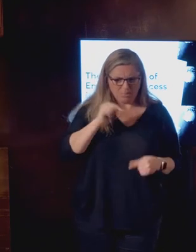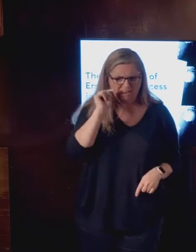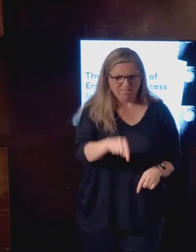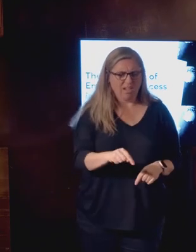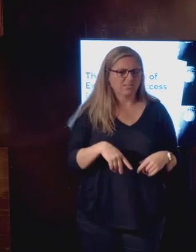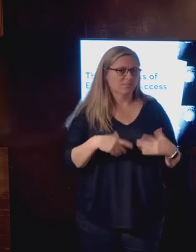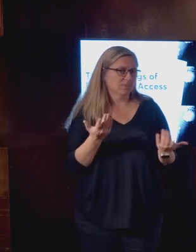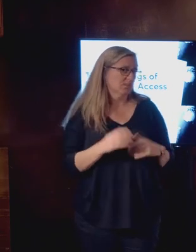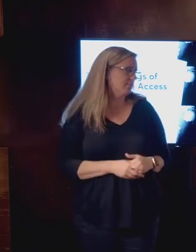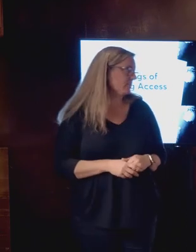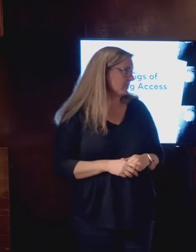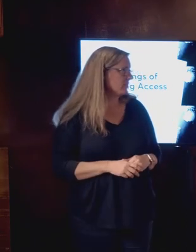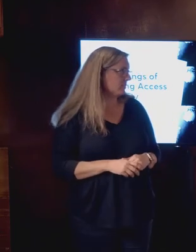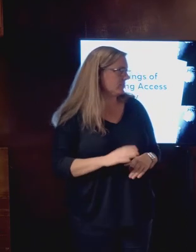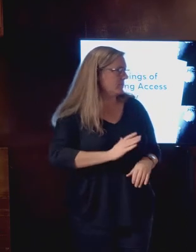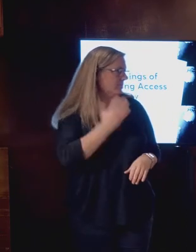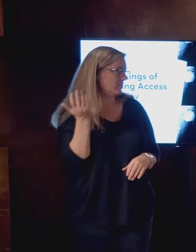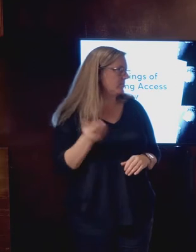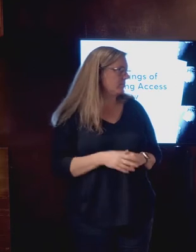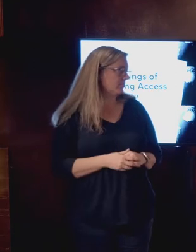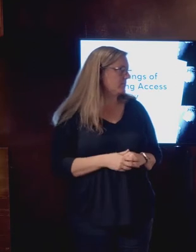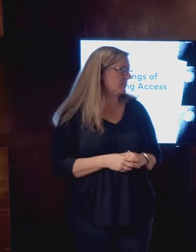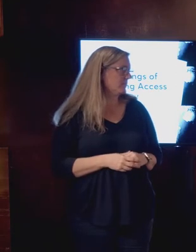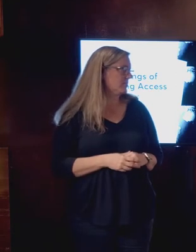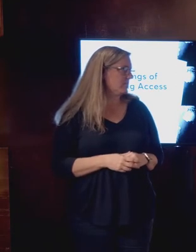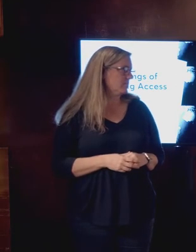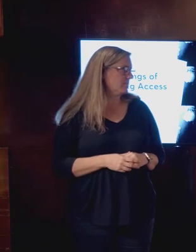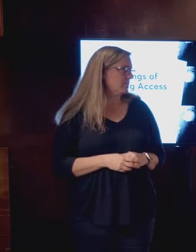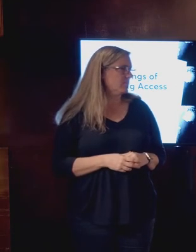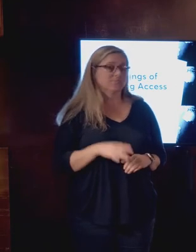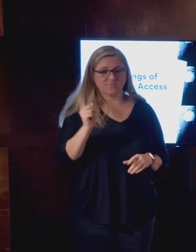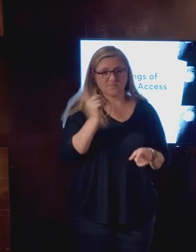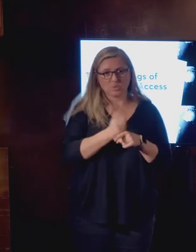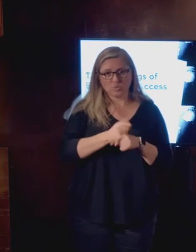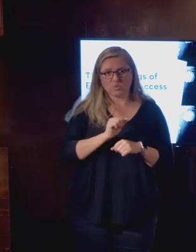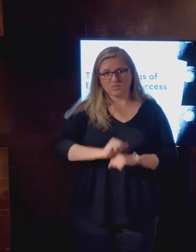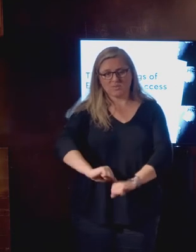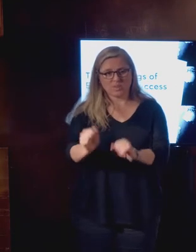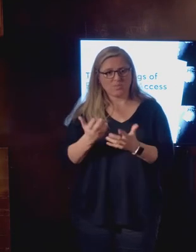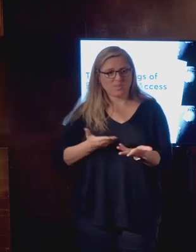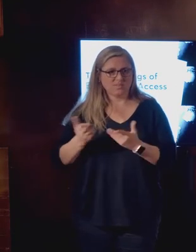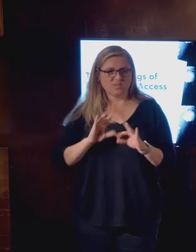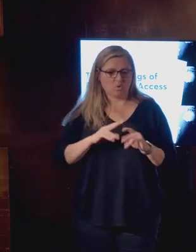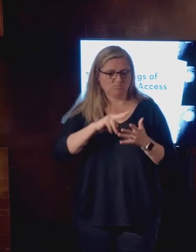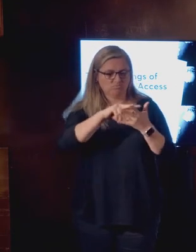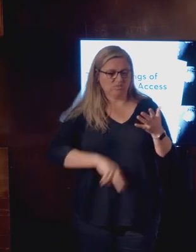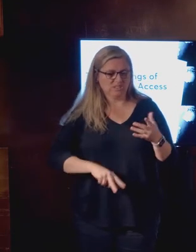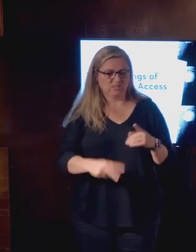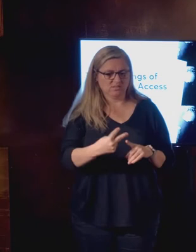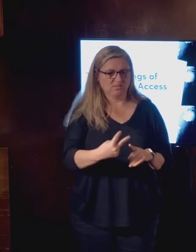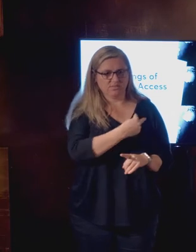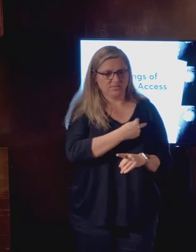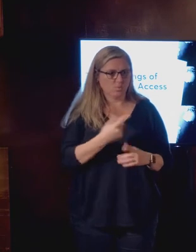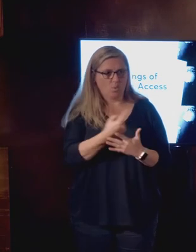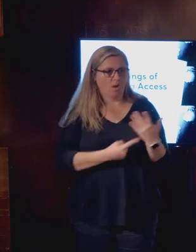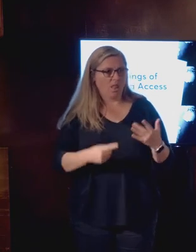But, it's interesting. And I think you have to talk to your performers around not reading the reviews or only reading the good ones.